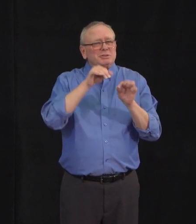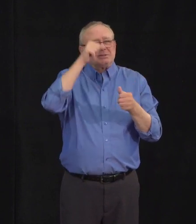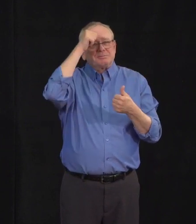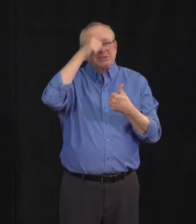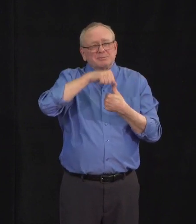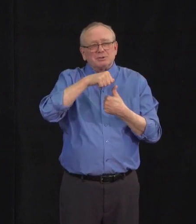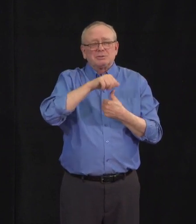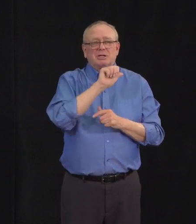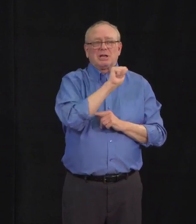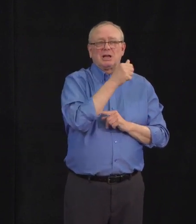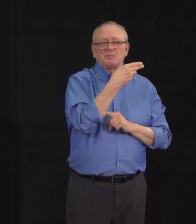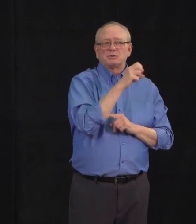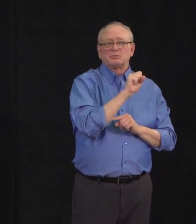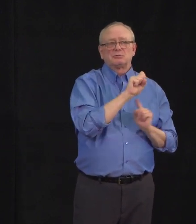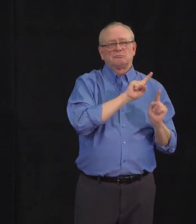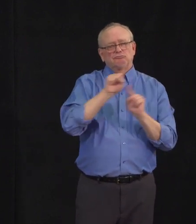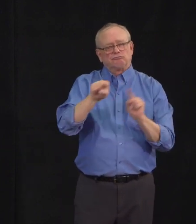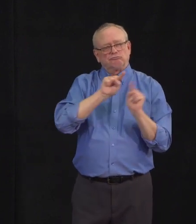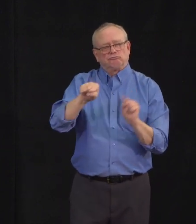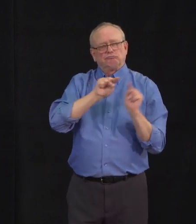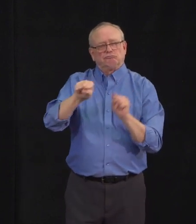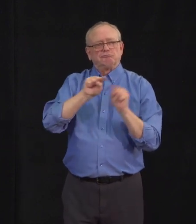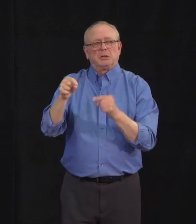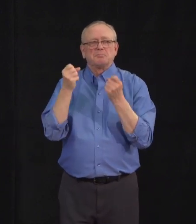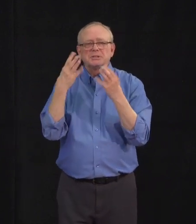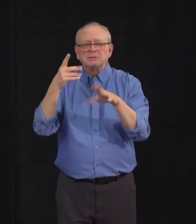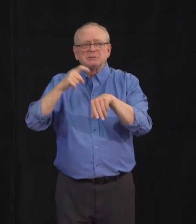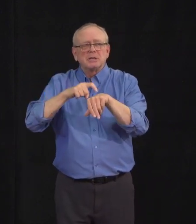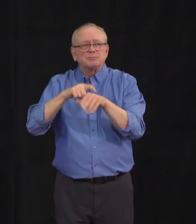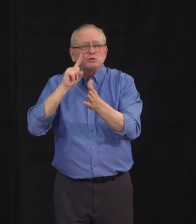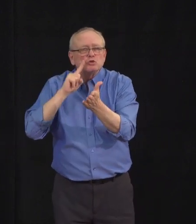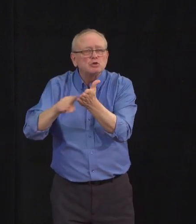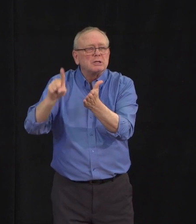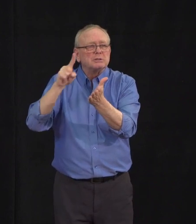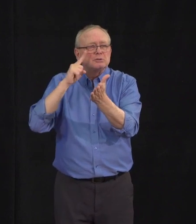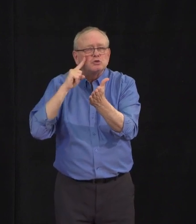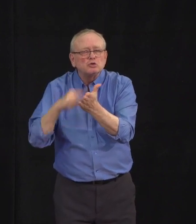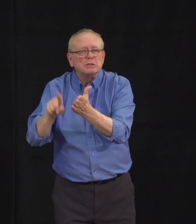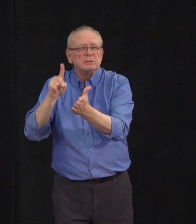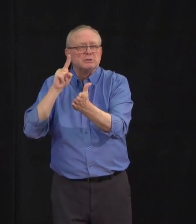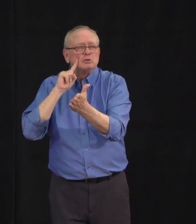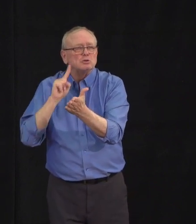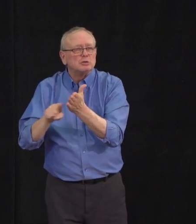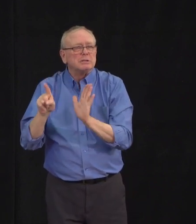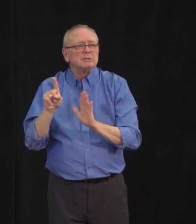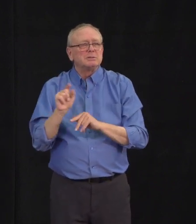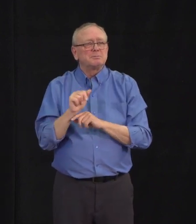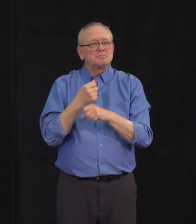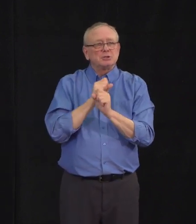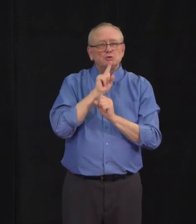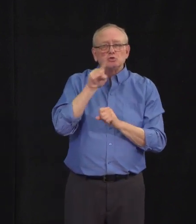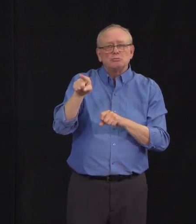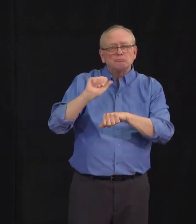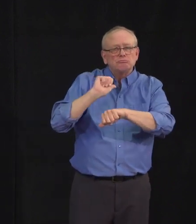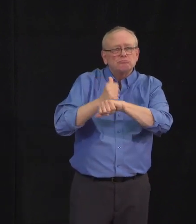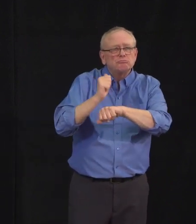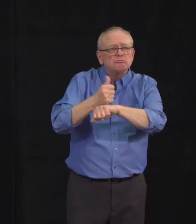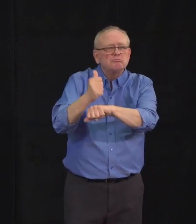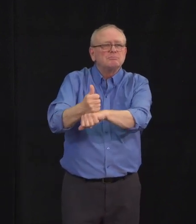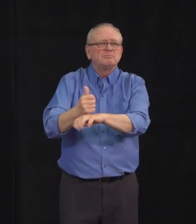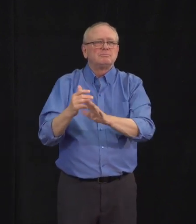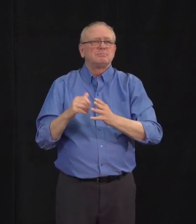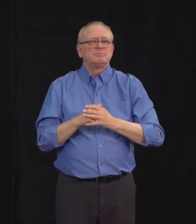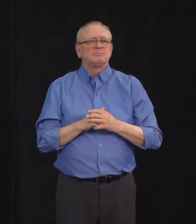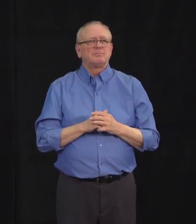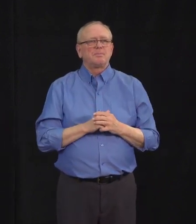site multiple times to ensure that they're aware of the restrictions that are in place. And I think the plant